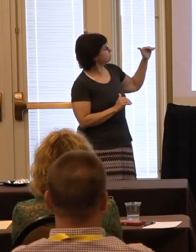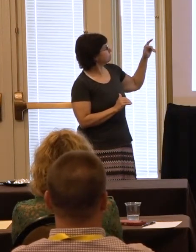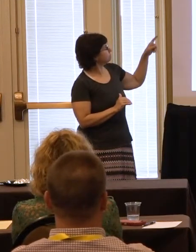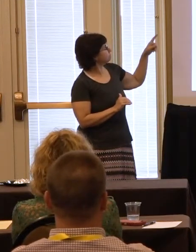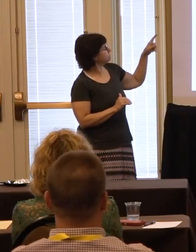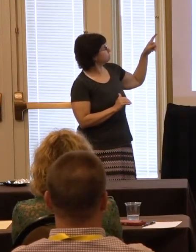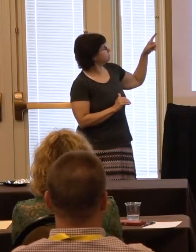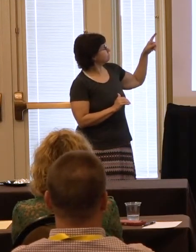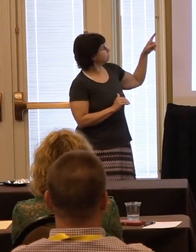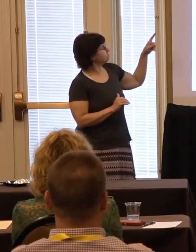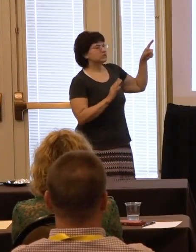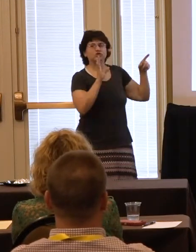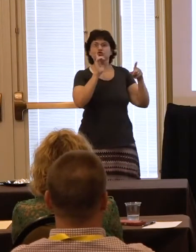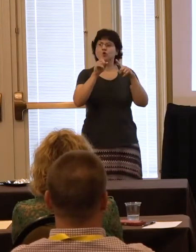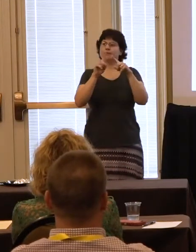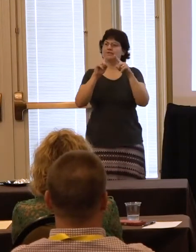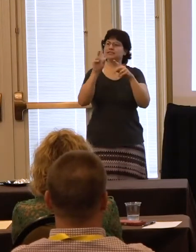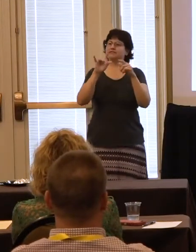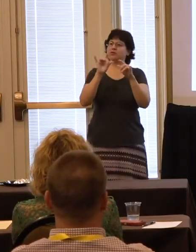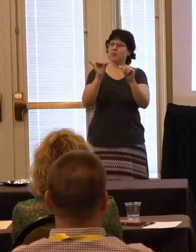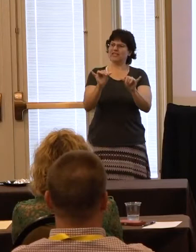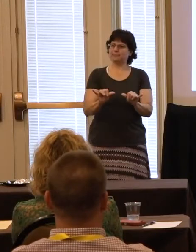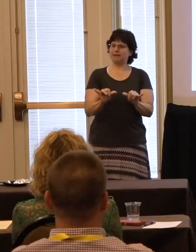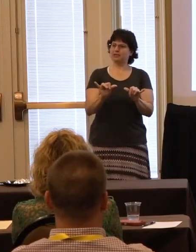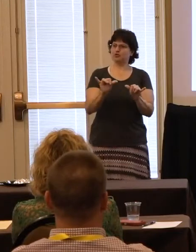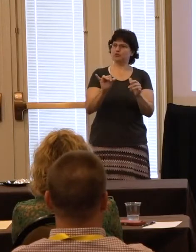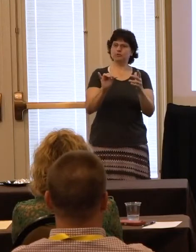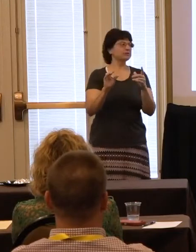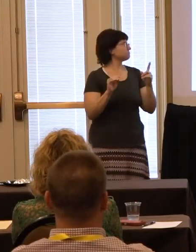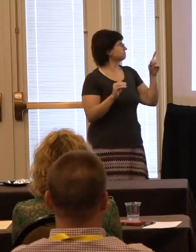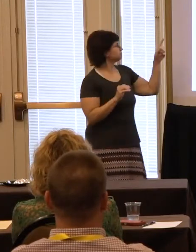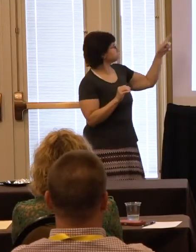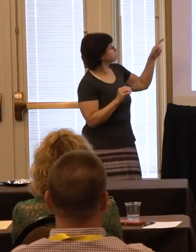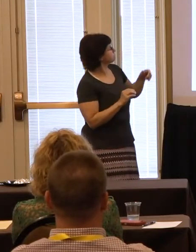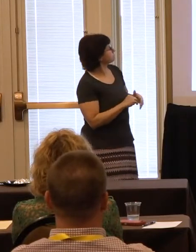So they're talking about different ways of measuring pain outcomes,